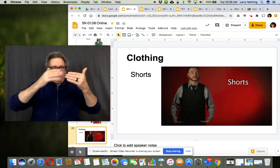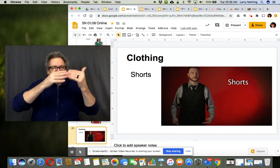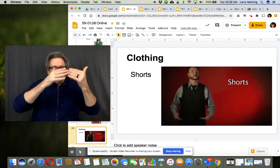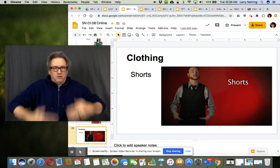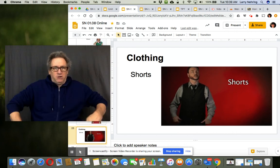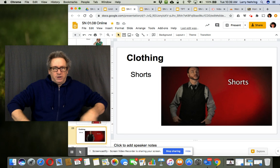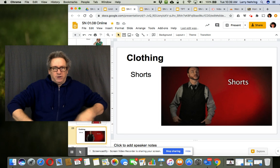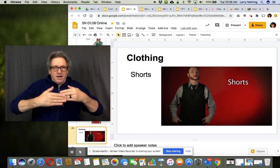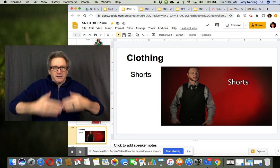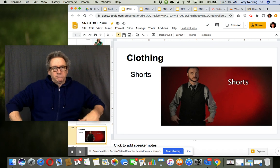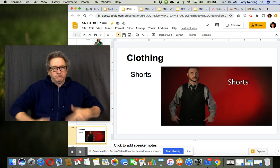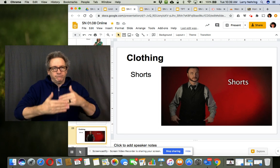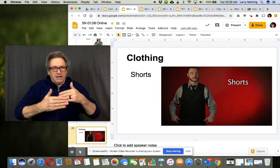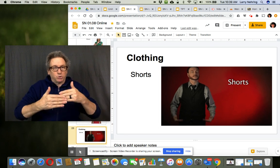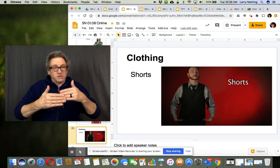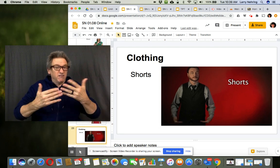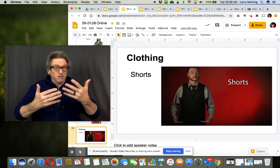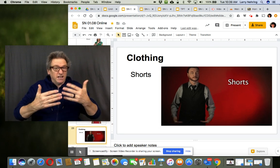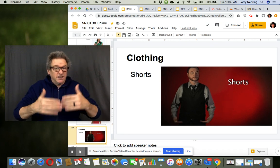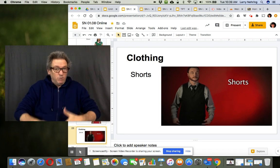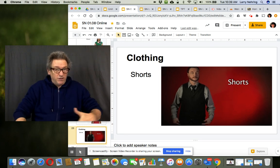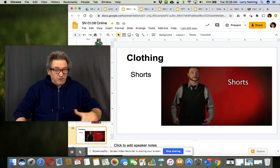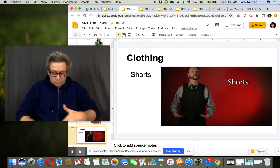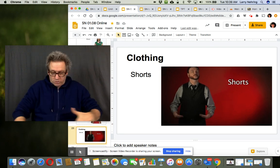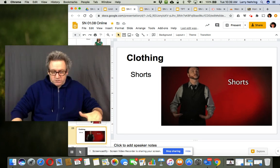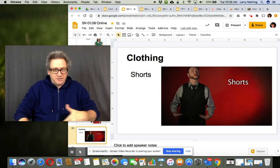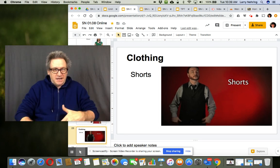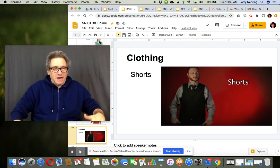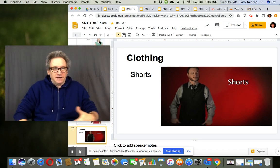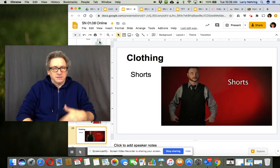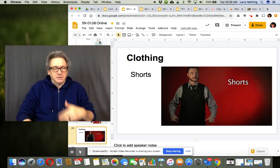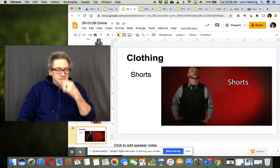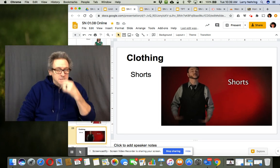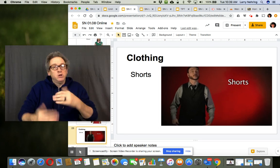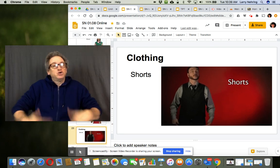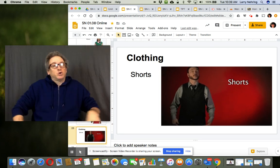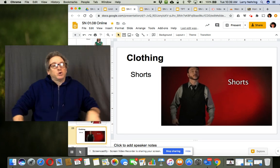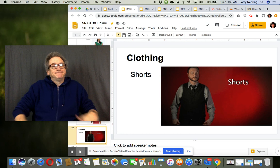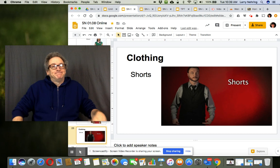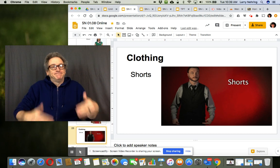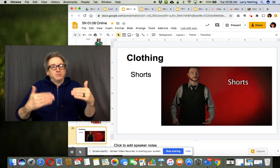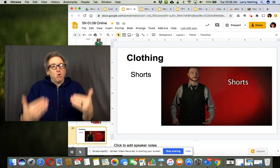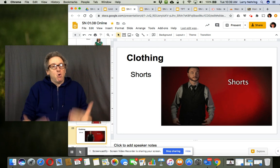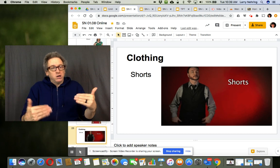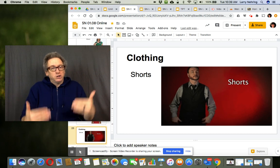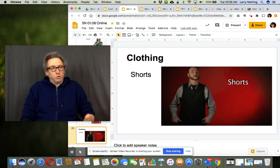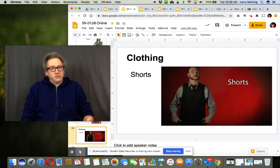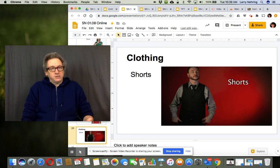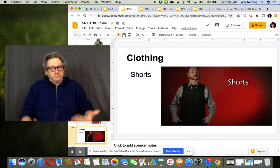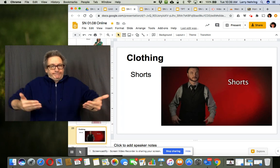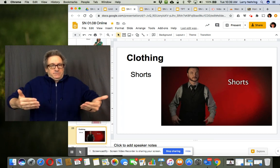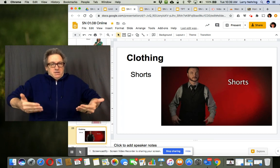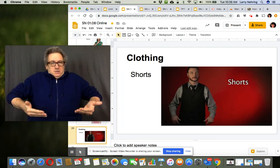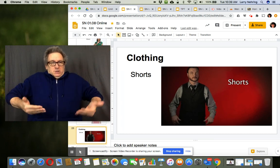your fingertips along your thighs at shorts level, where the shorts hemline is. So shorts or